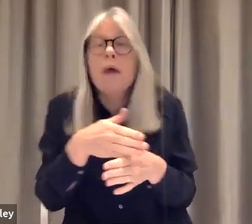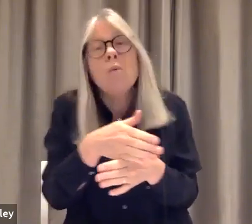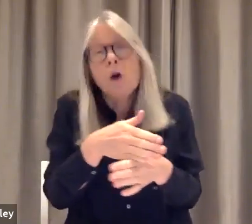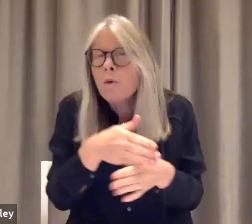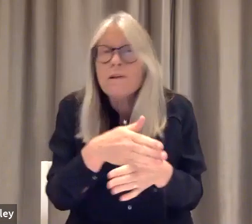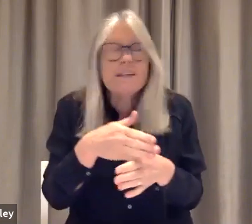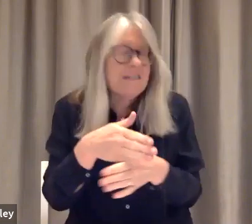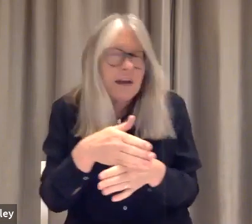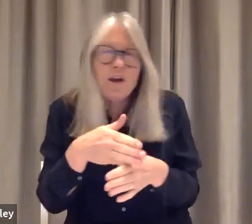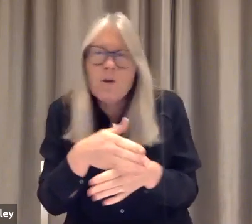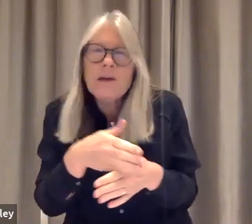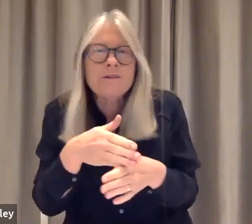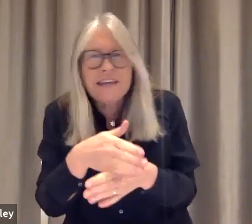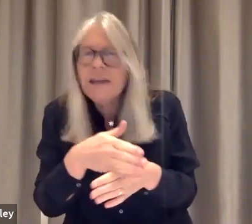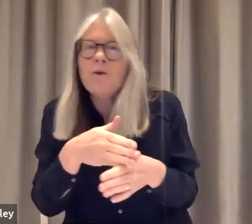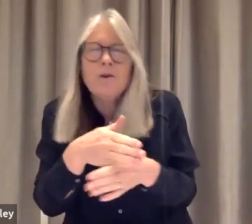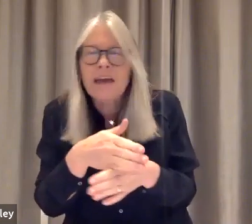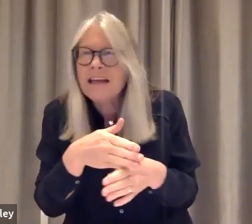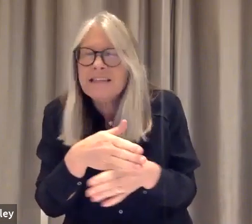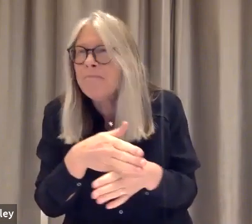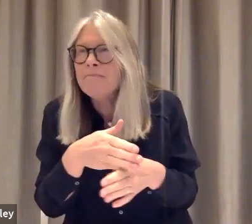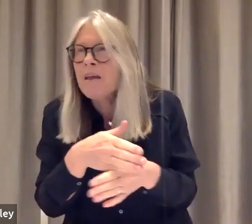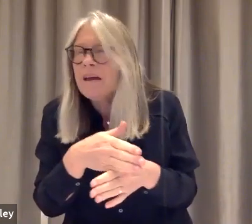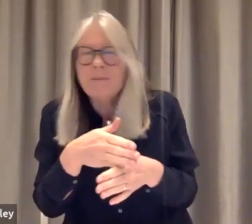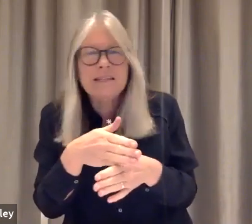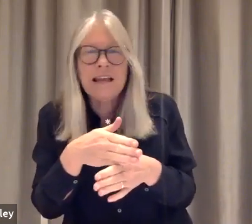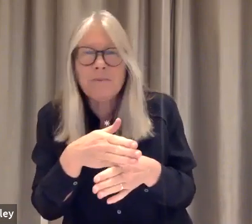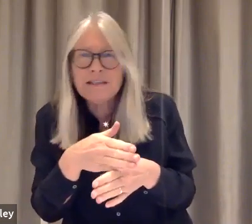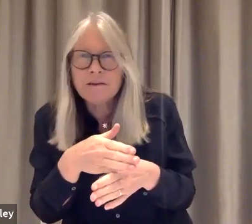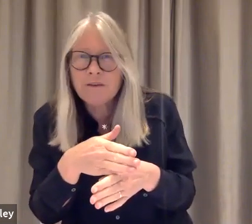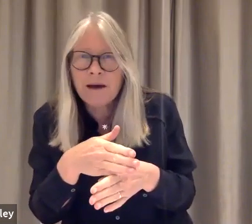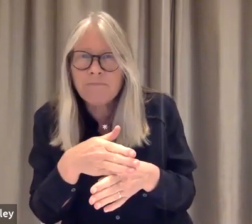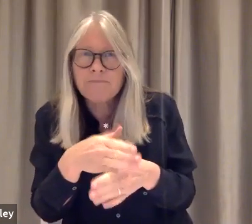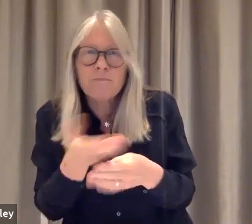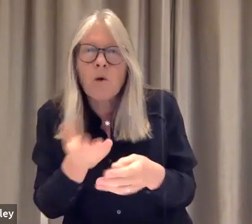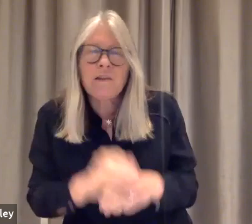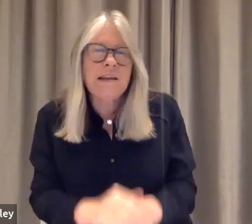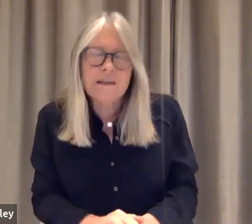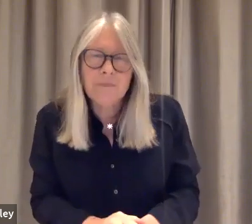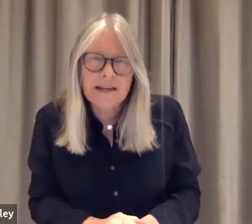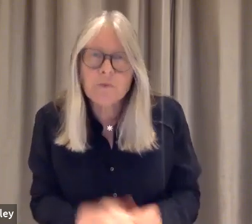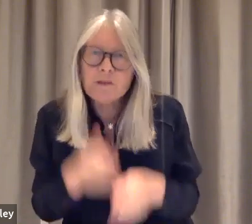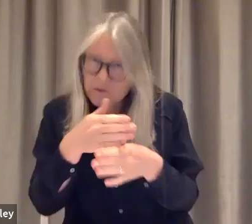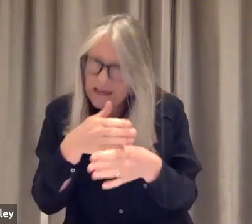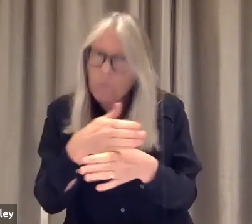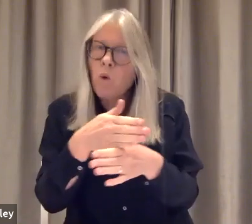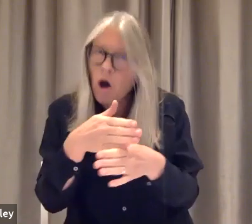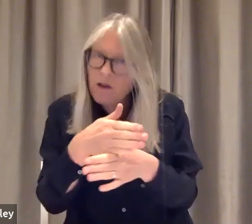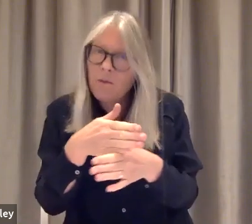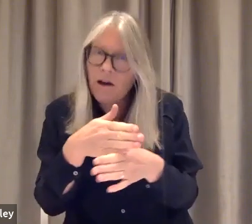that work, whether it's cutting and gluing or sticking or looking at a particular piece of work that they need to complete. We'll just say work.